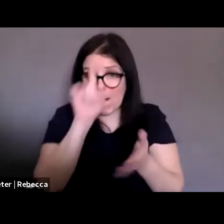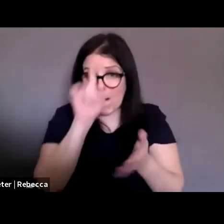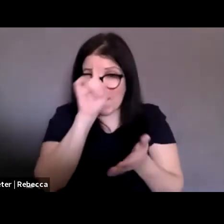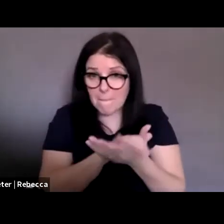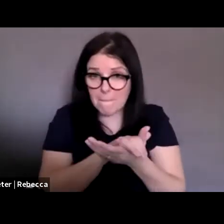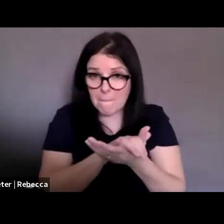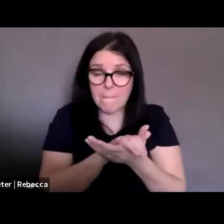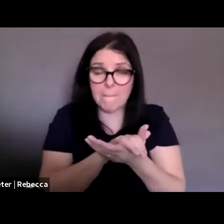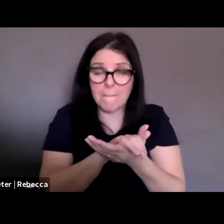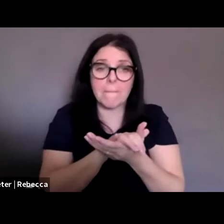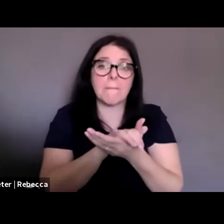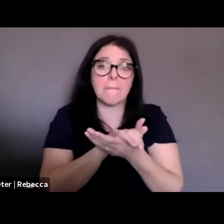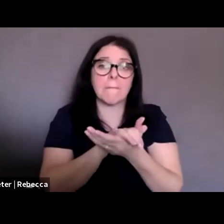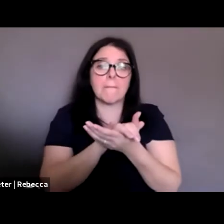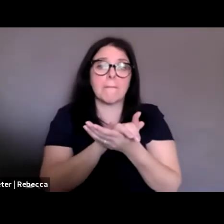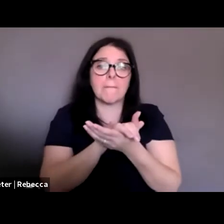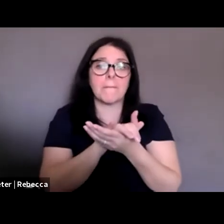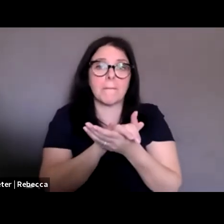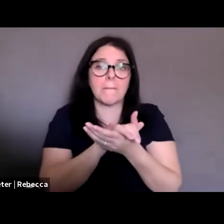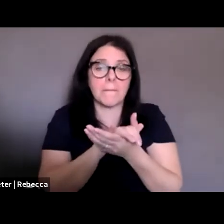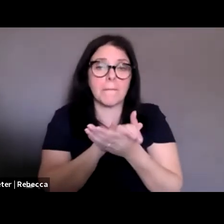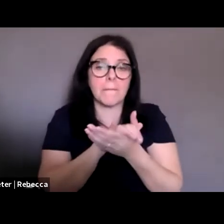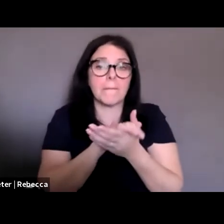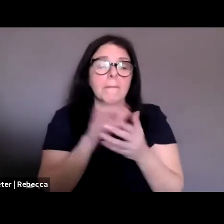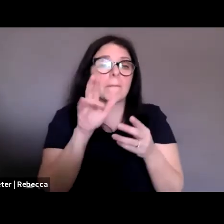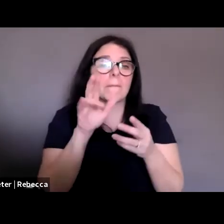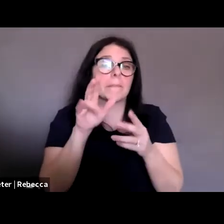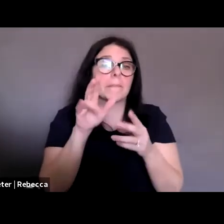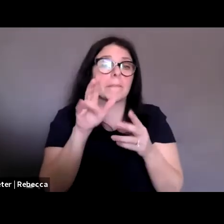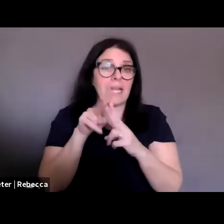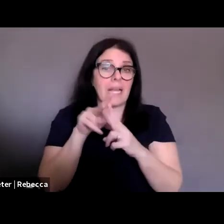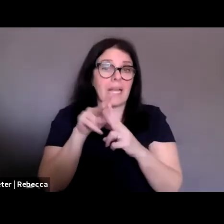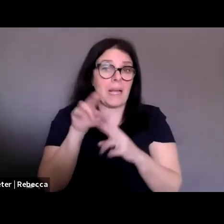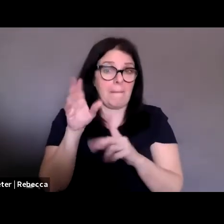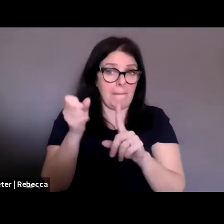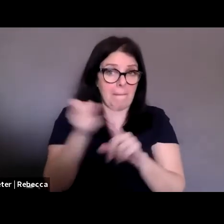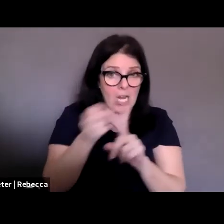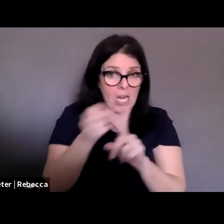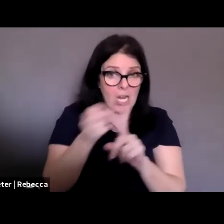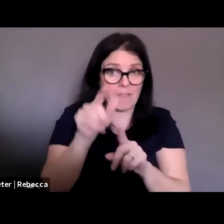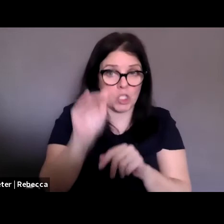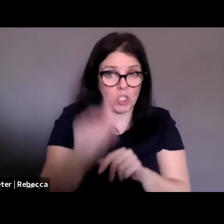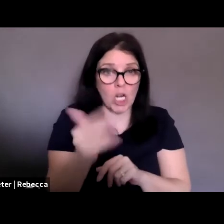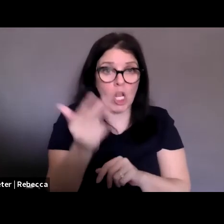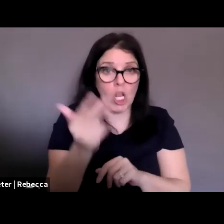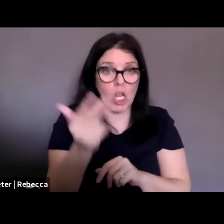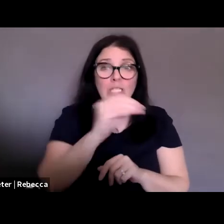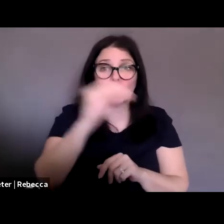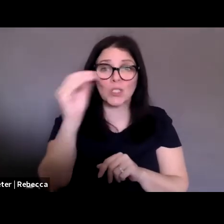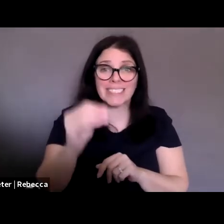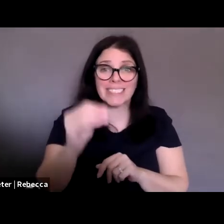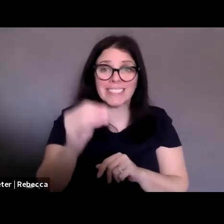either battering the abusing the child, and 13% of those, the mother still lost custody to